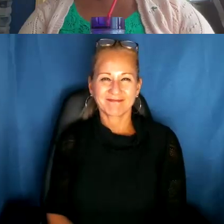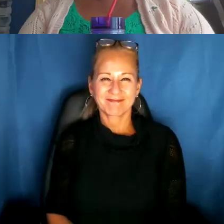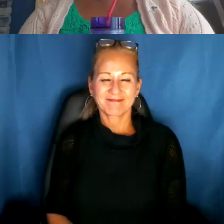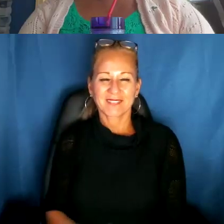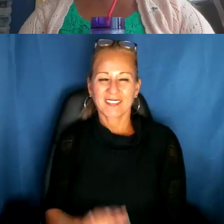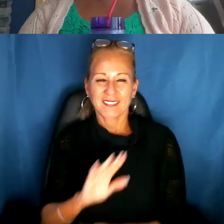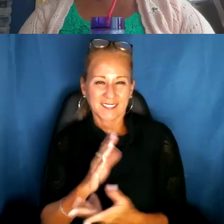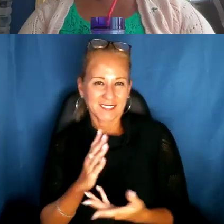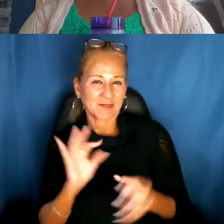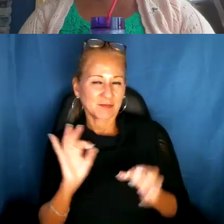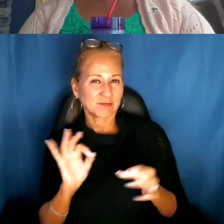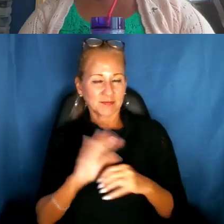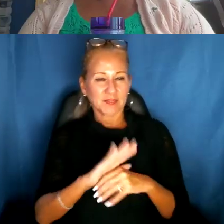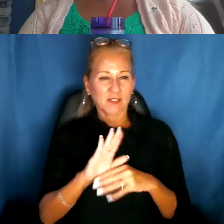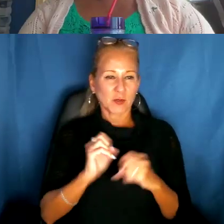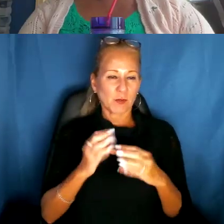Catherine. So